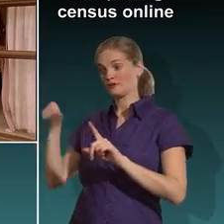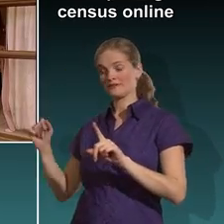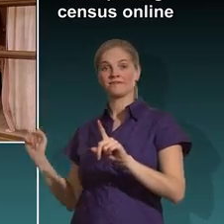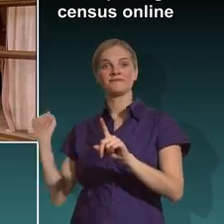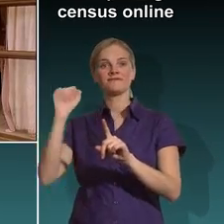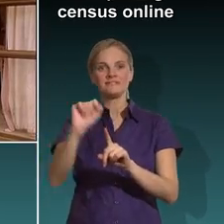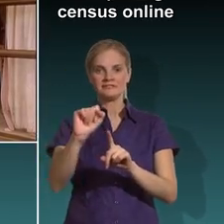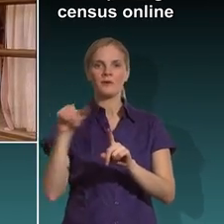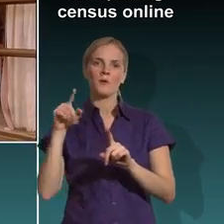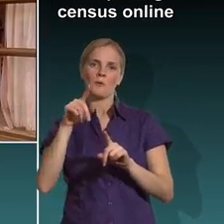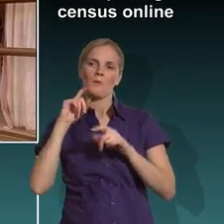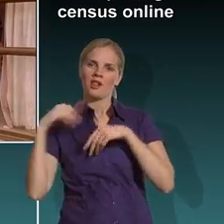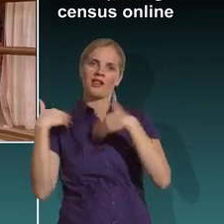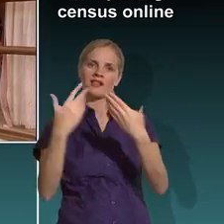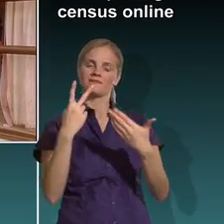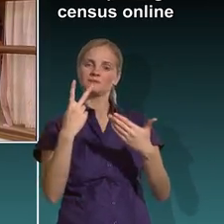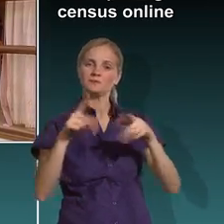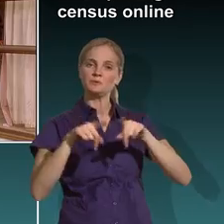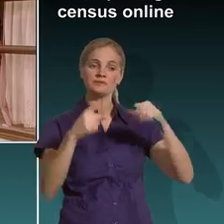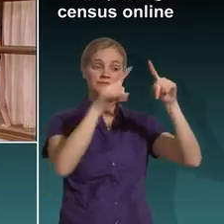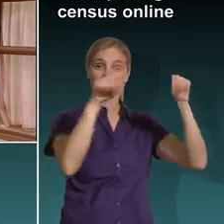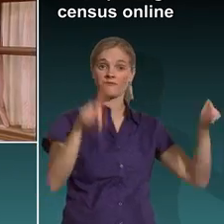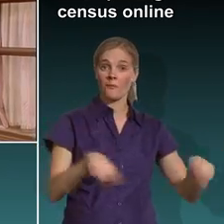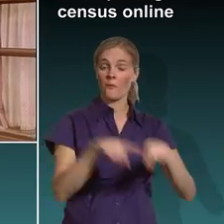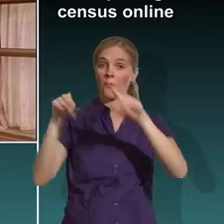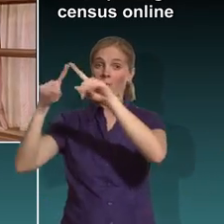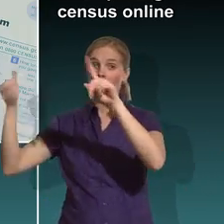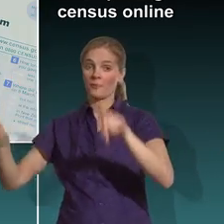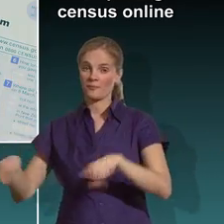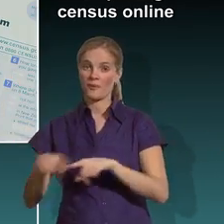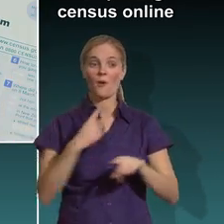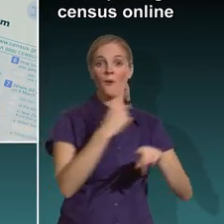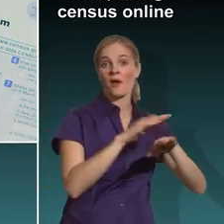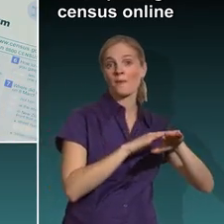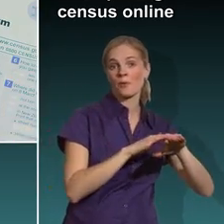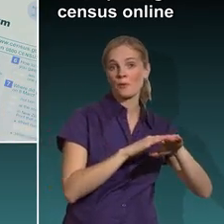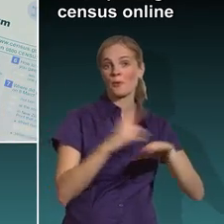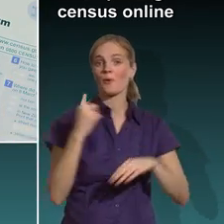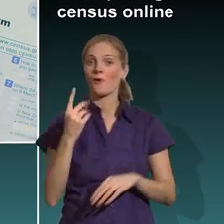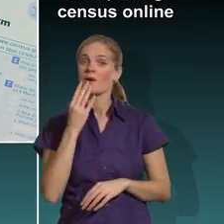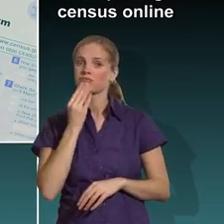When the collector comes to visit your home, you'll be given the 2 forms, a blue and a brown.